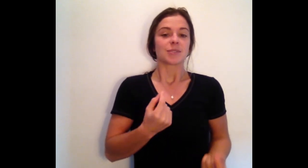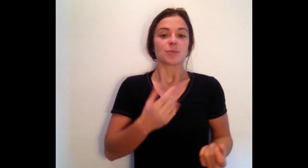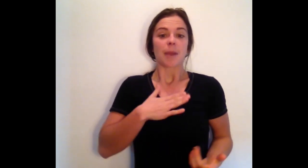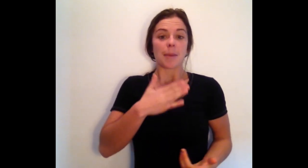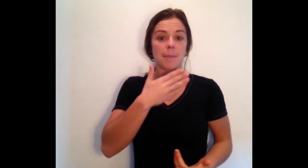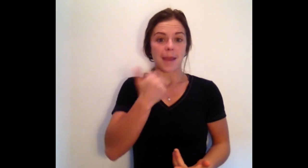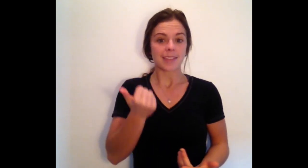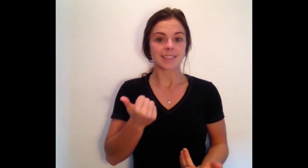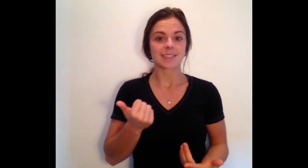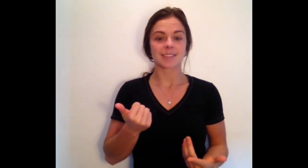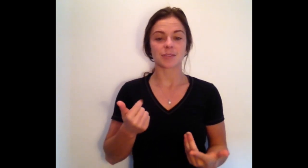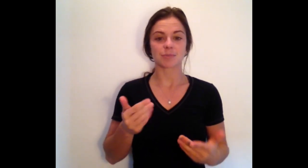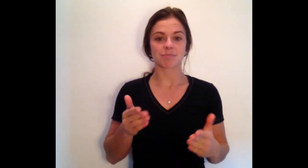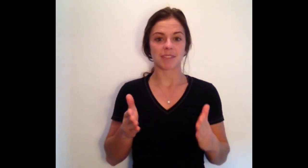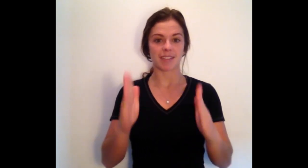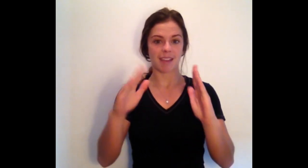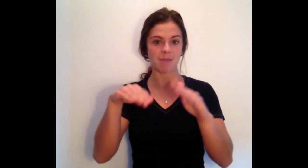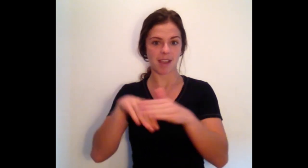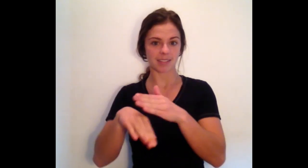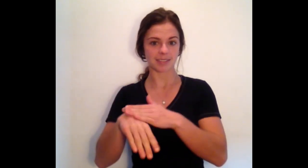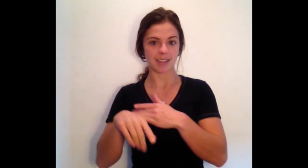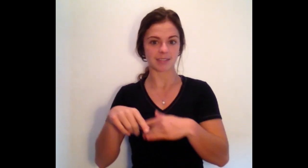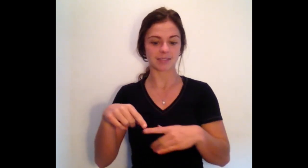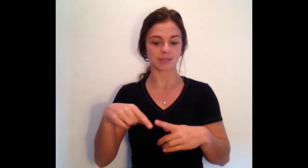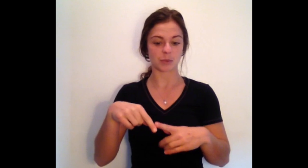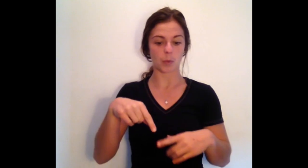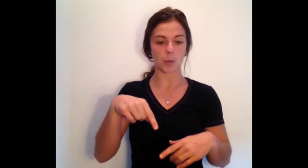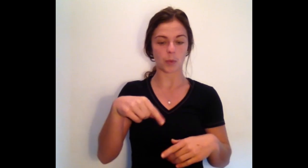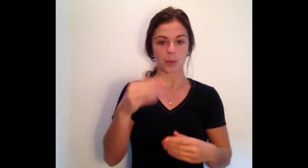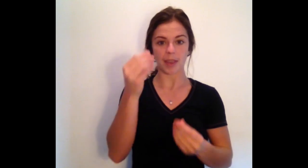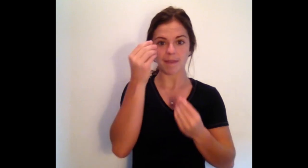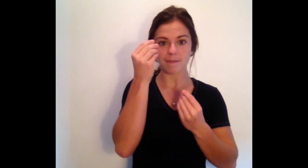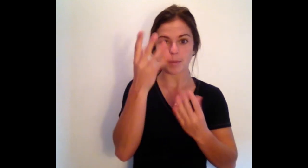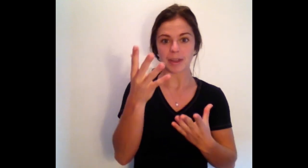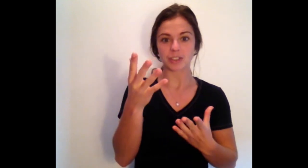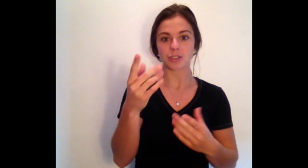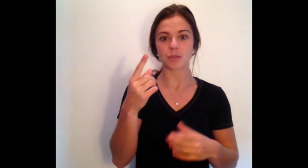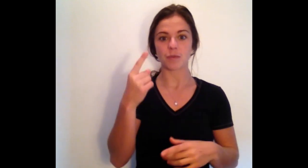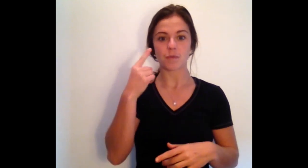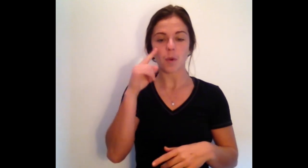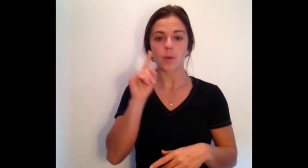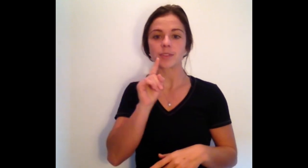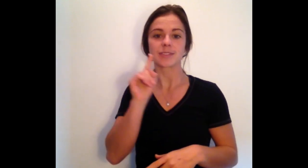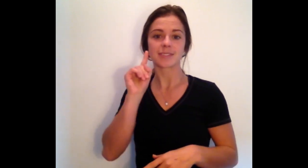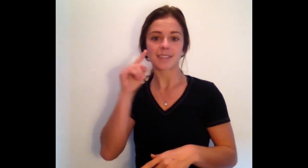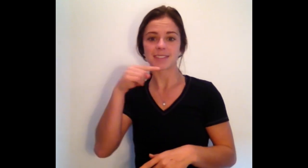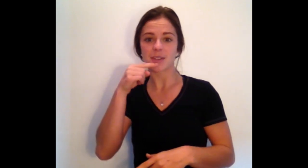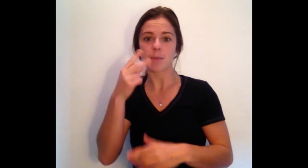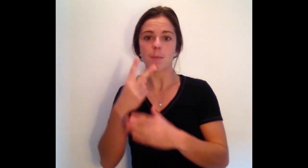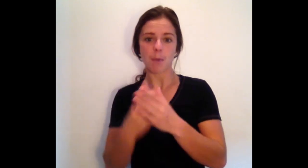So I did my best to allow access to this information for deaf and hearing people